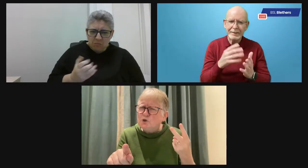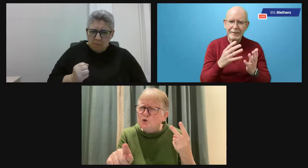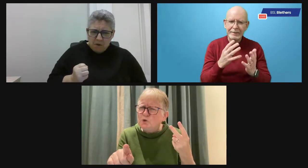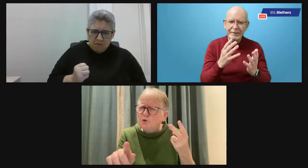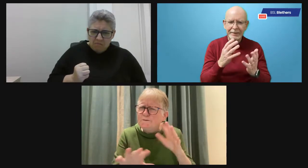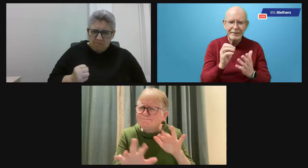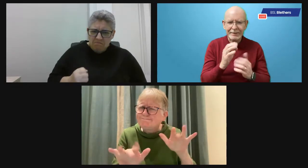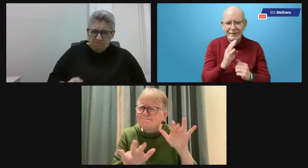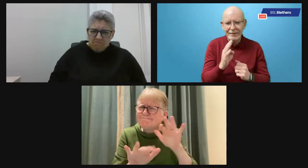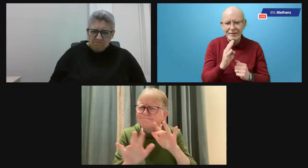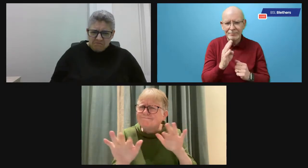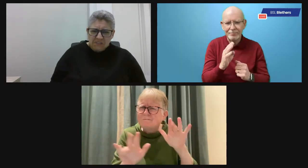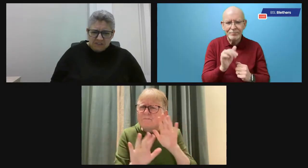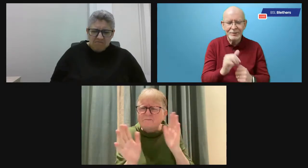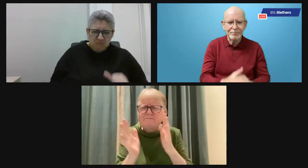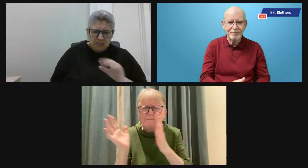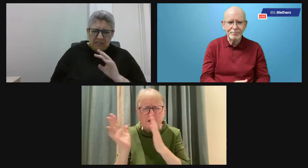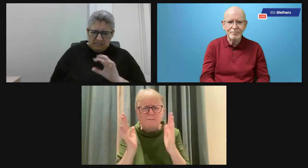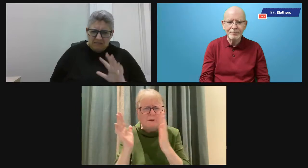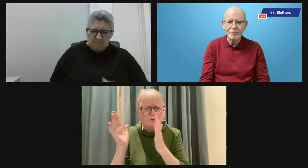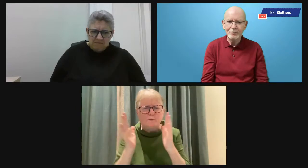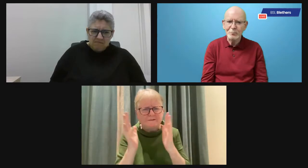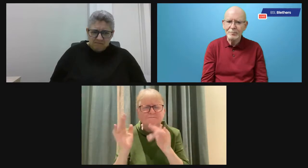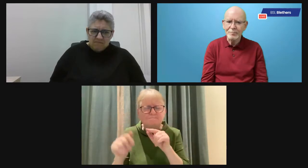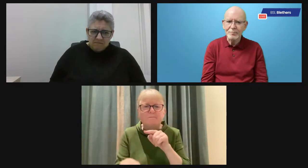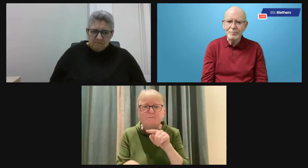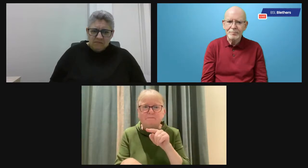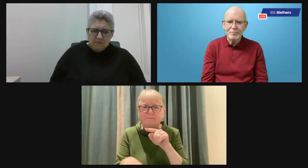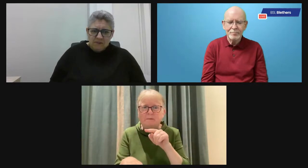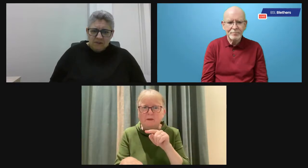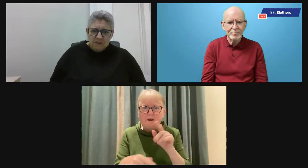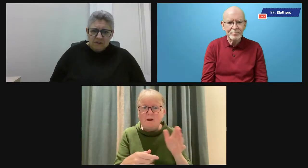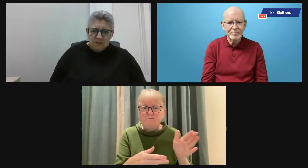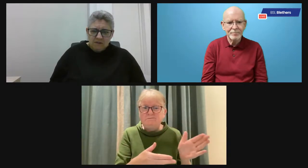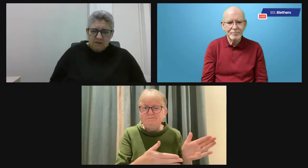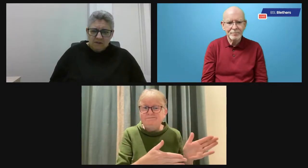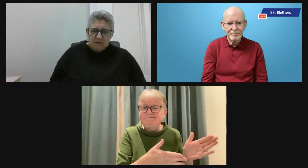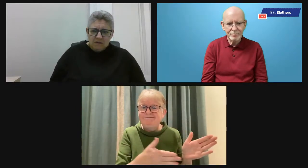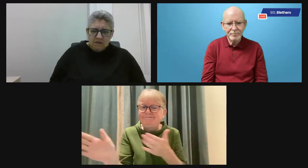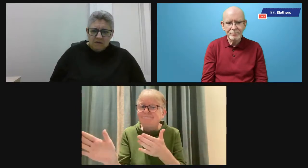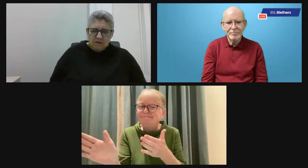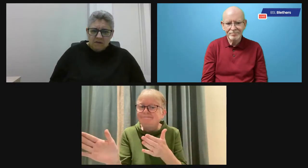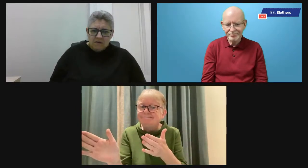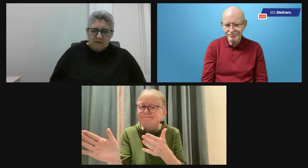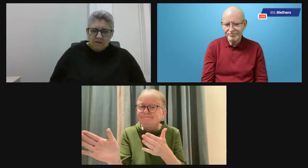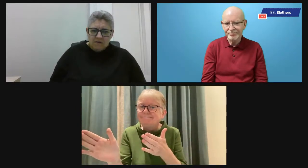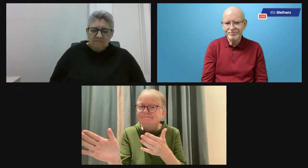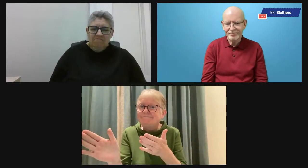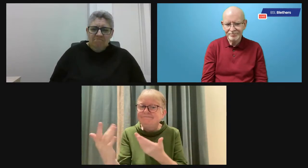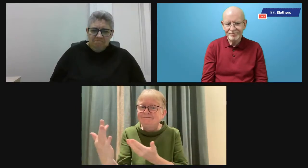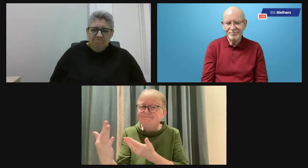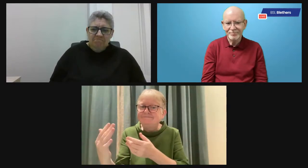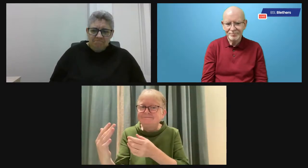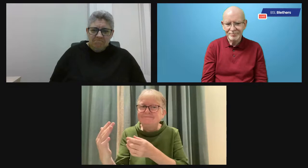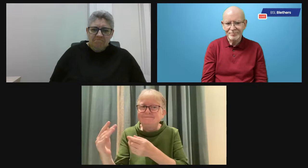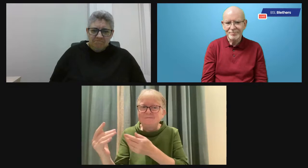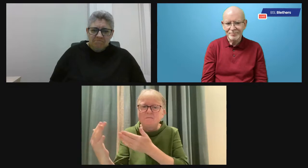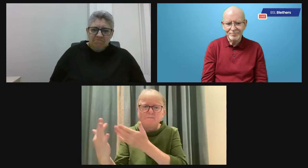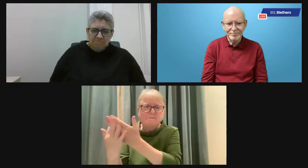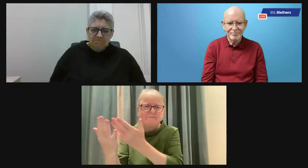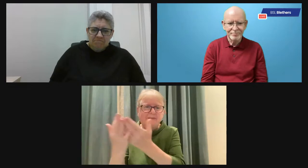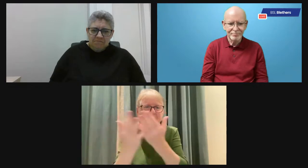set up? CAW 19, Late going to, 70s. yeah, something like that.